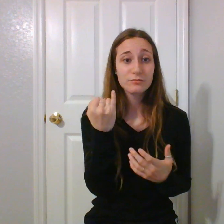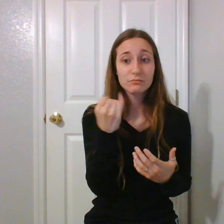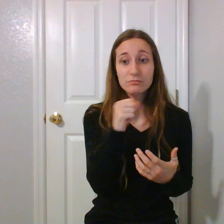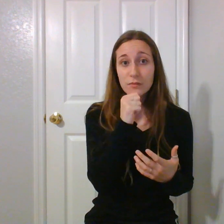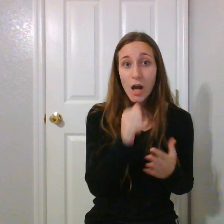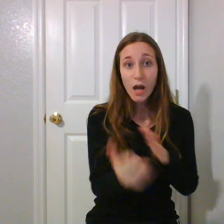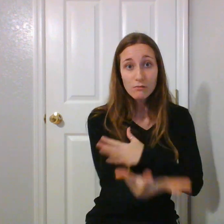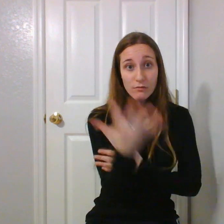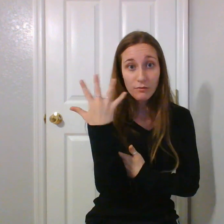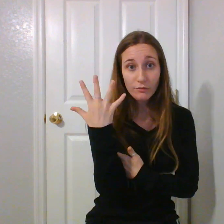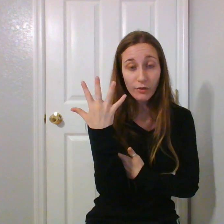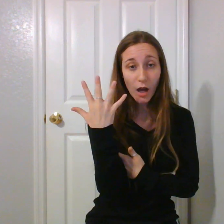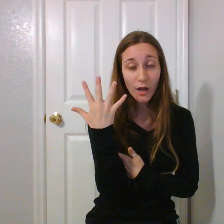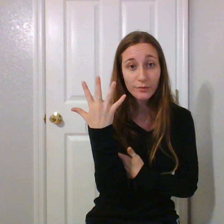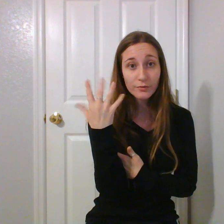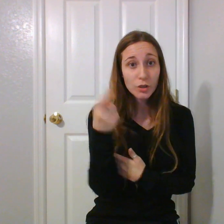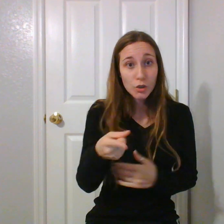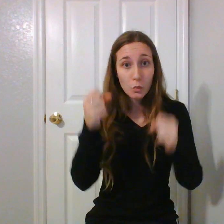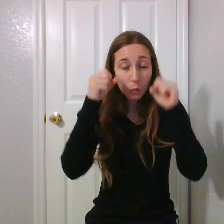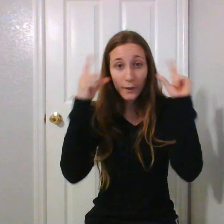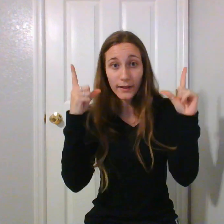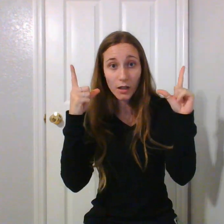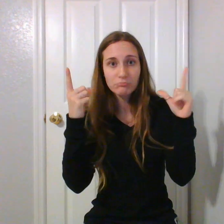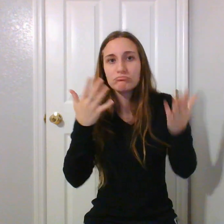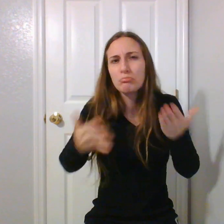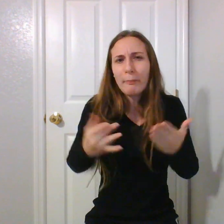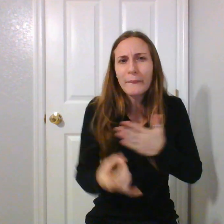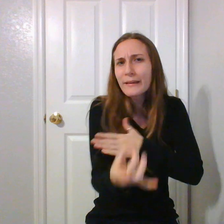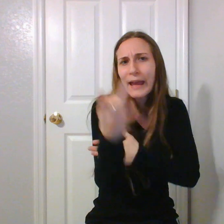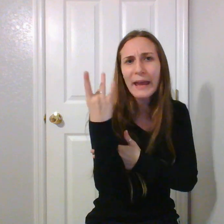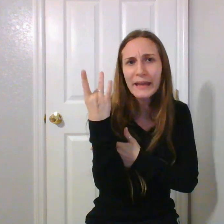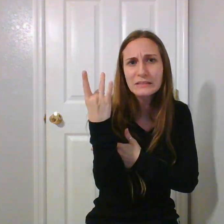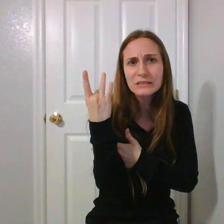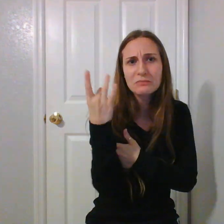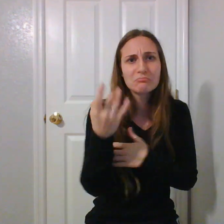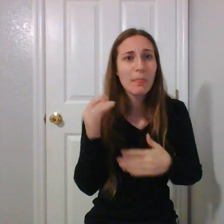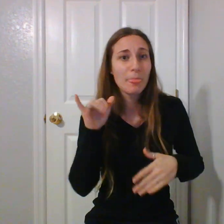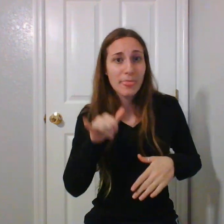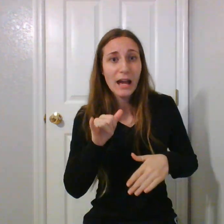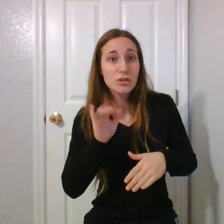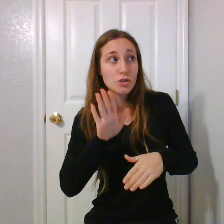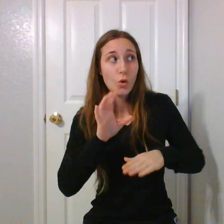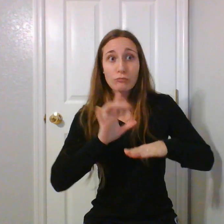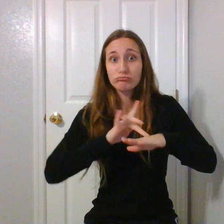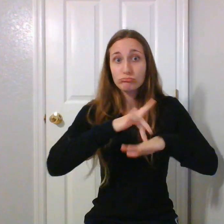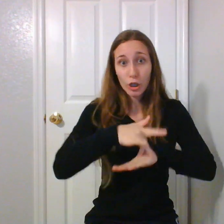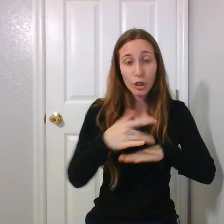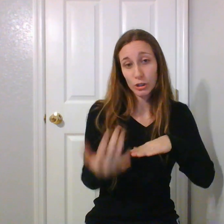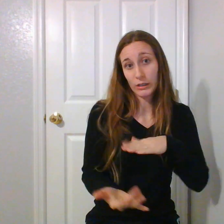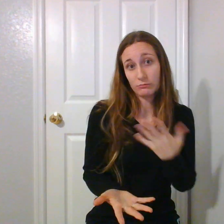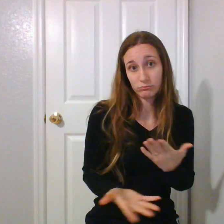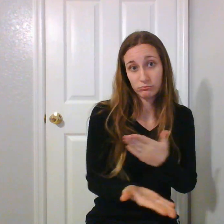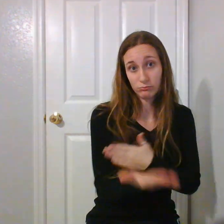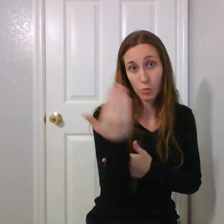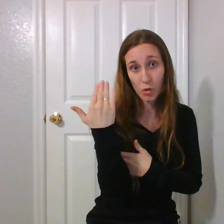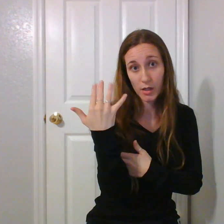the morning every single day or if you want to wake up at eight o'clock if eight o'clock is your early morning you know by all means it's all up to you but when